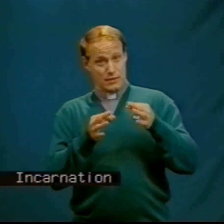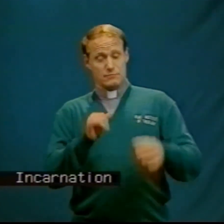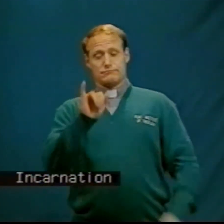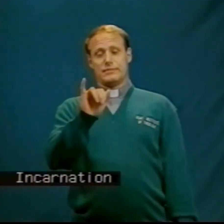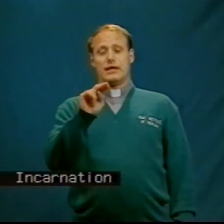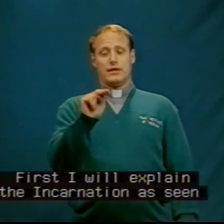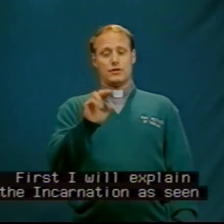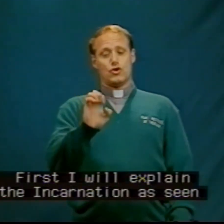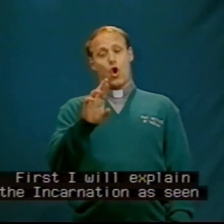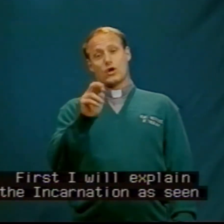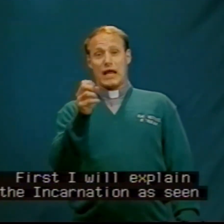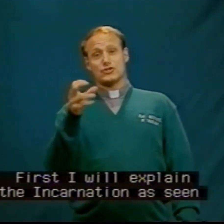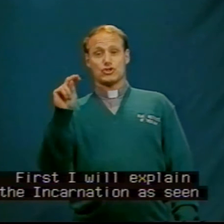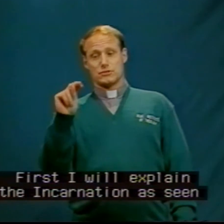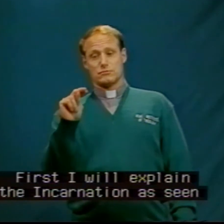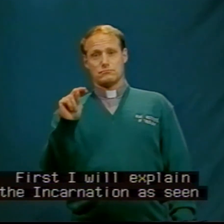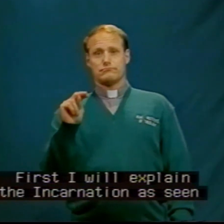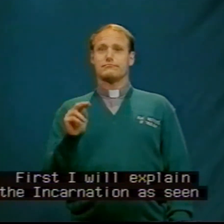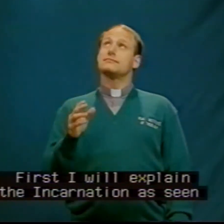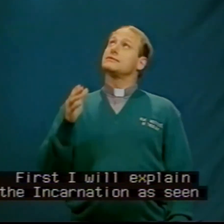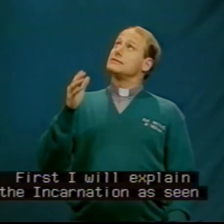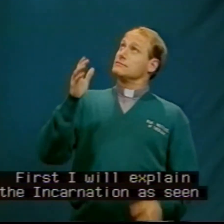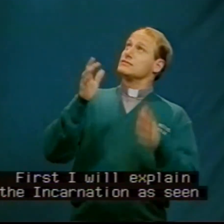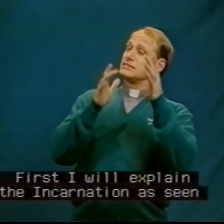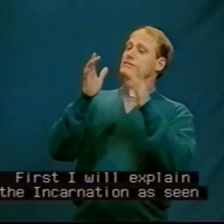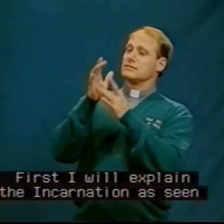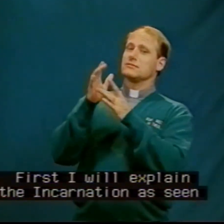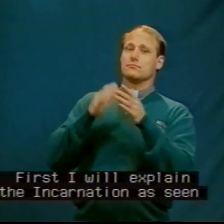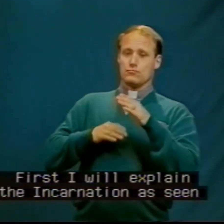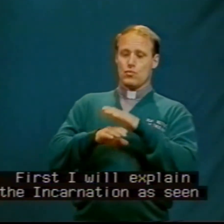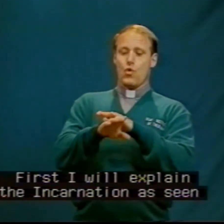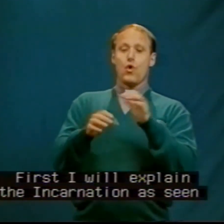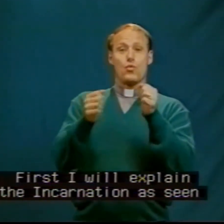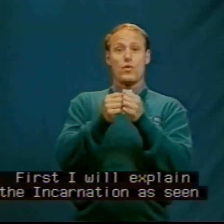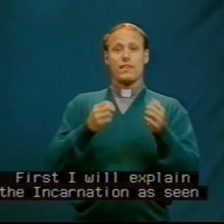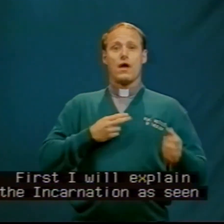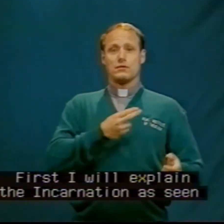Incarnation First, I will explain the incarnation as seen